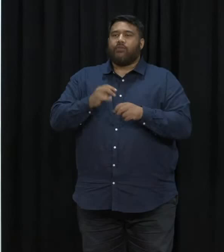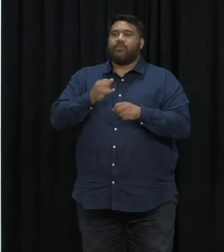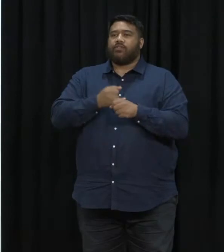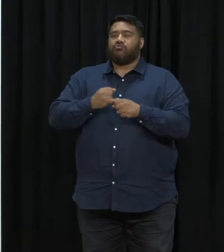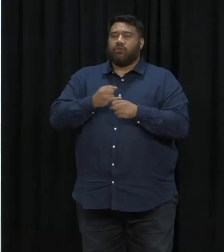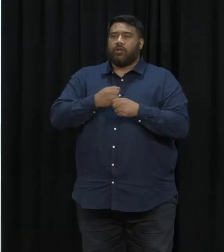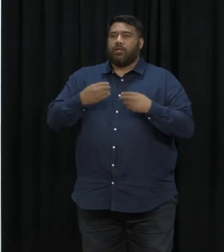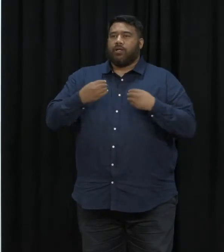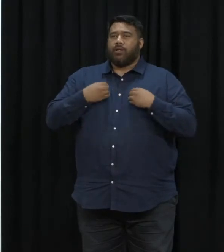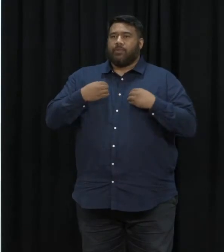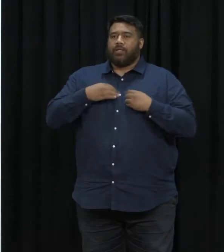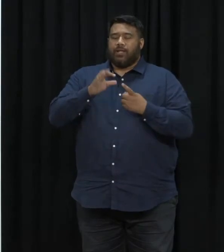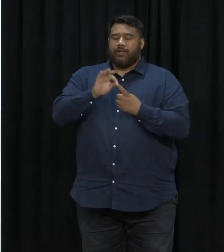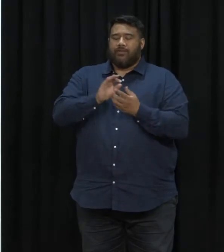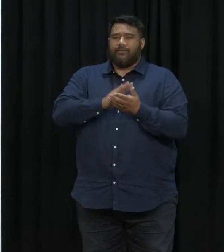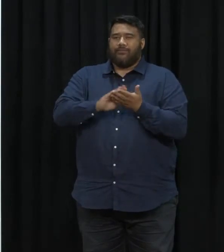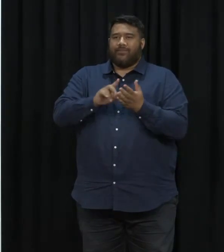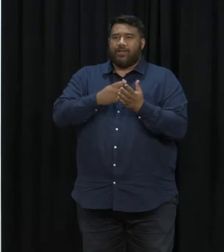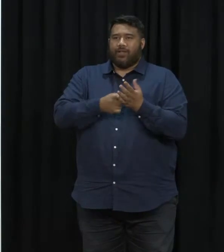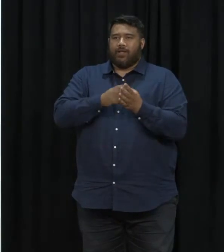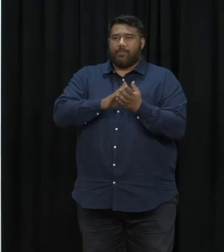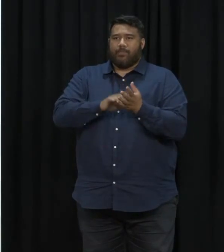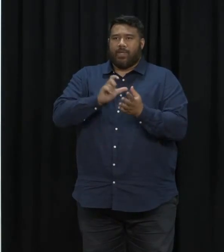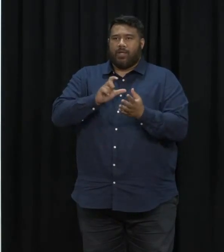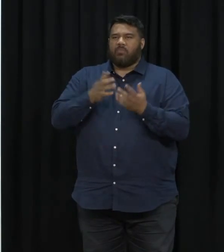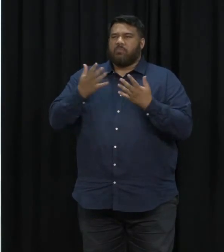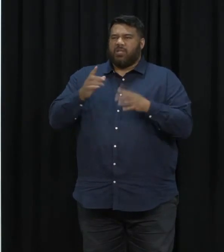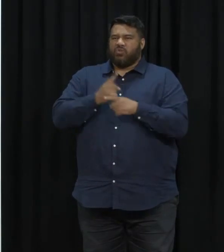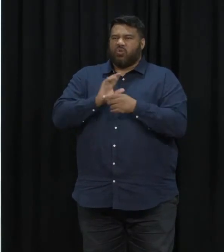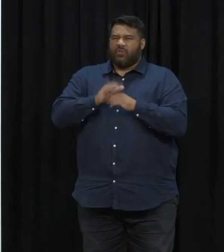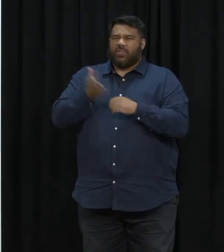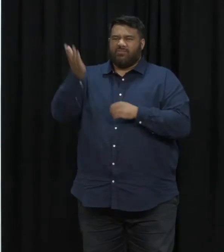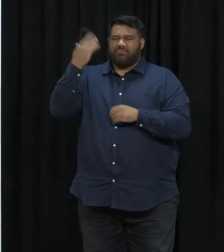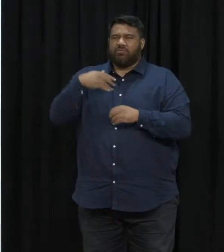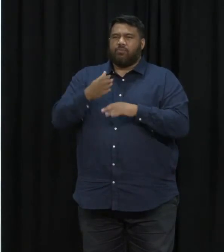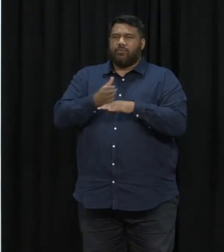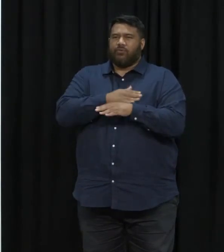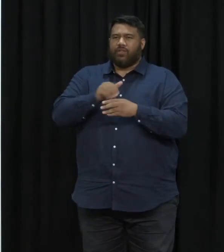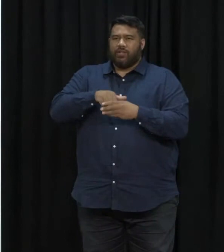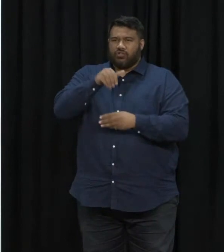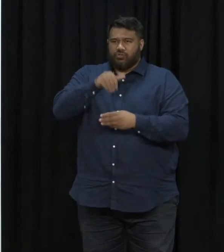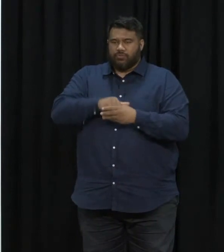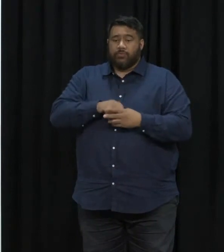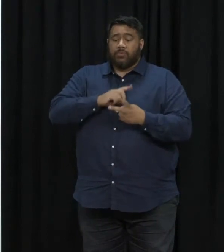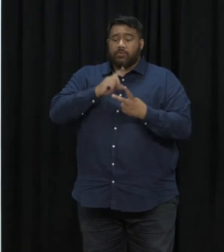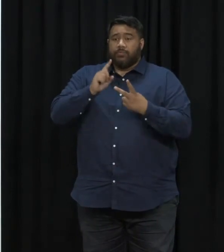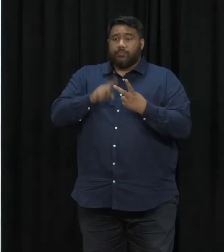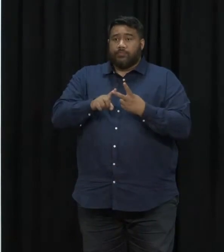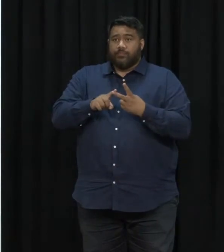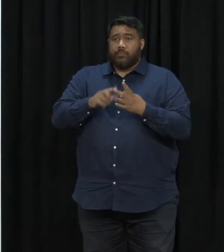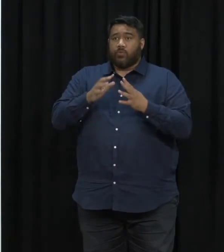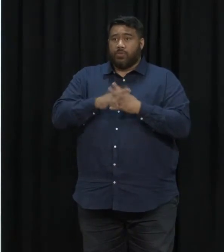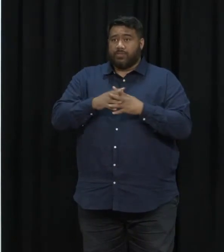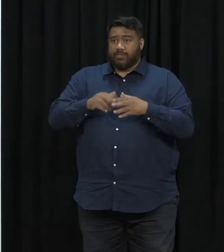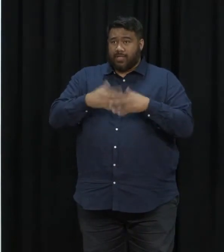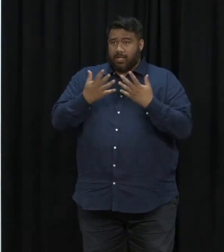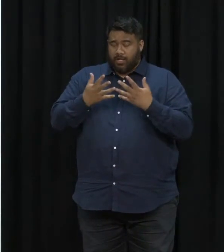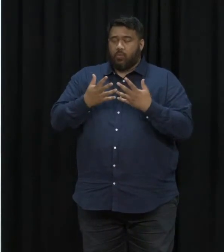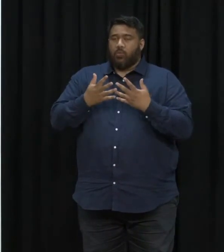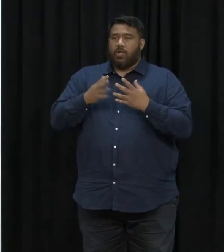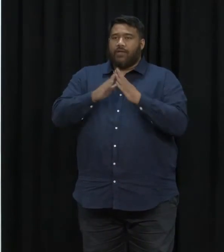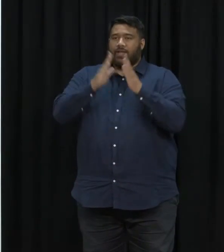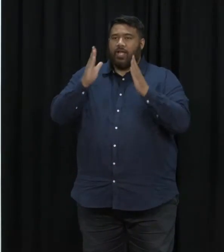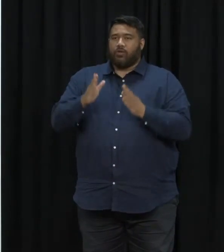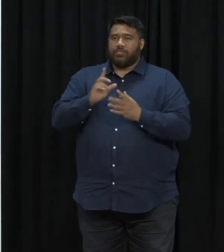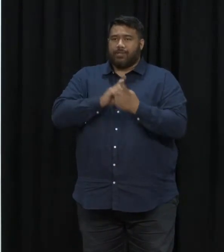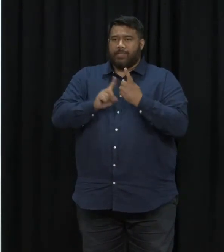campaign. On Wednesday, I'll be part of the Local Government New Zealand housing meeting via Zoom. On Friday, I have